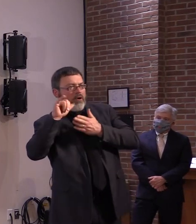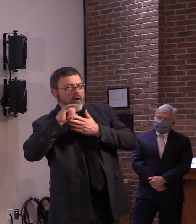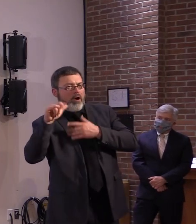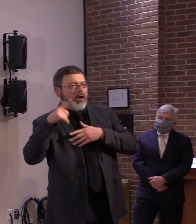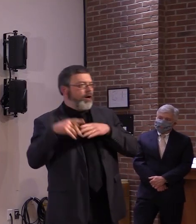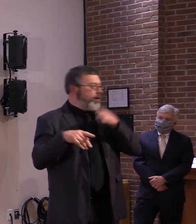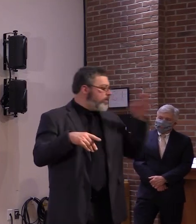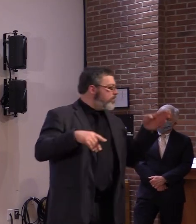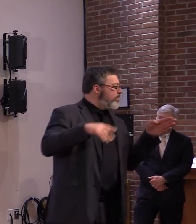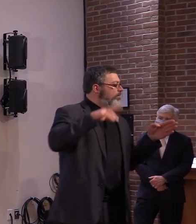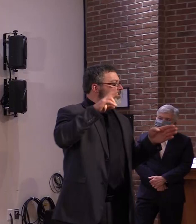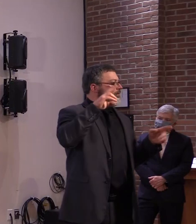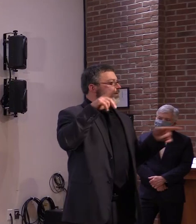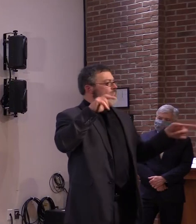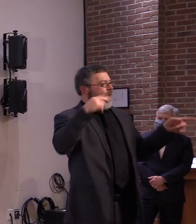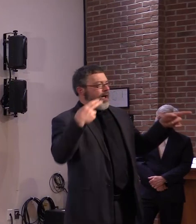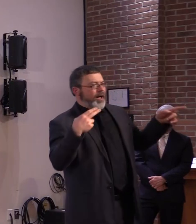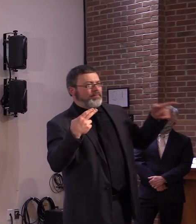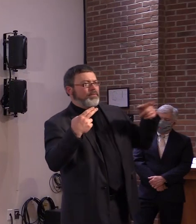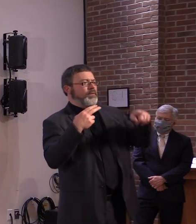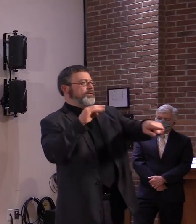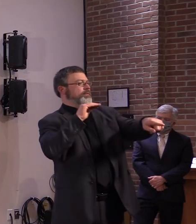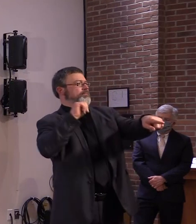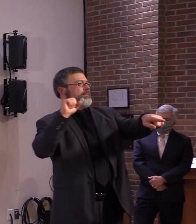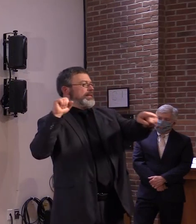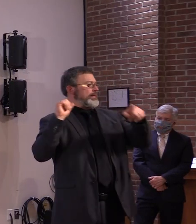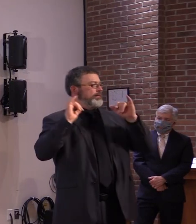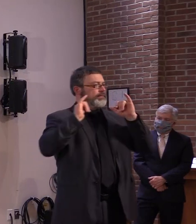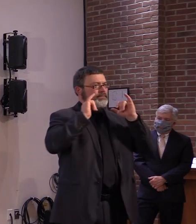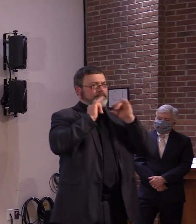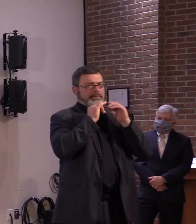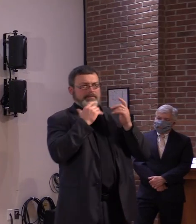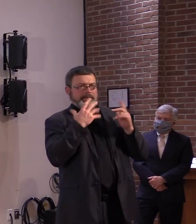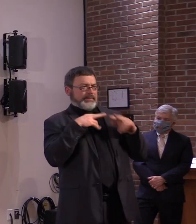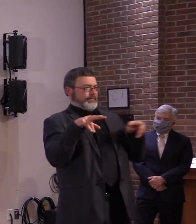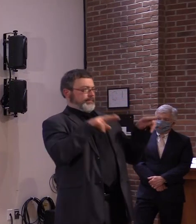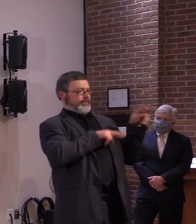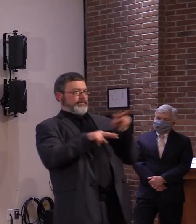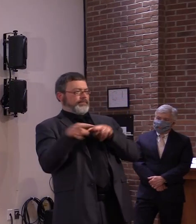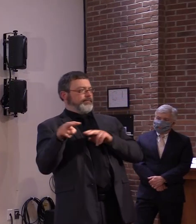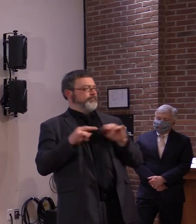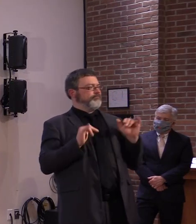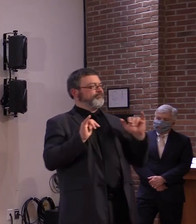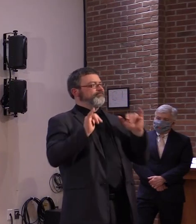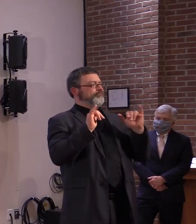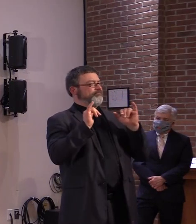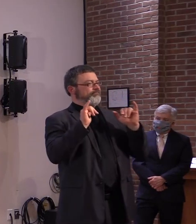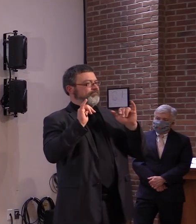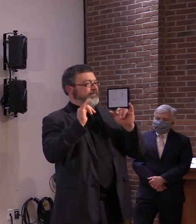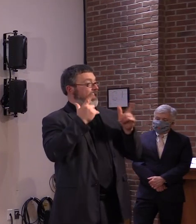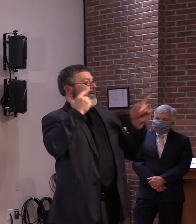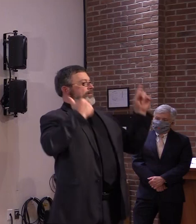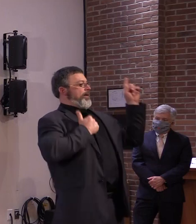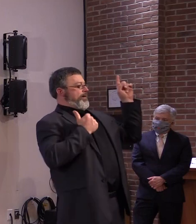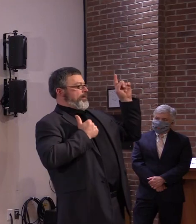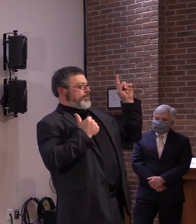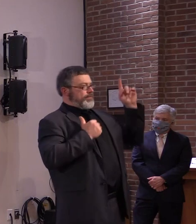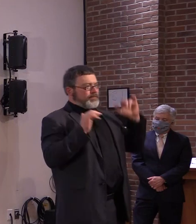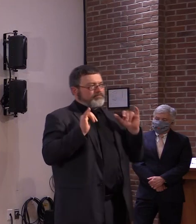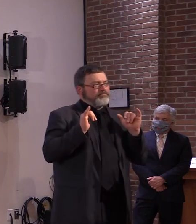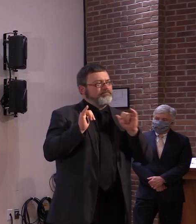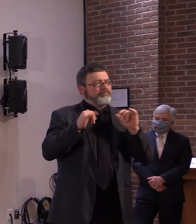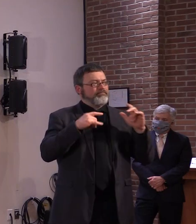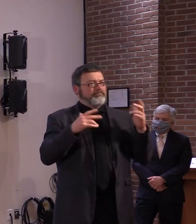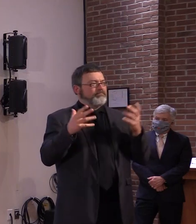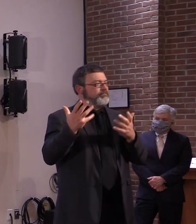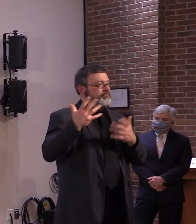in the southern parts of New Hampshire, but also in the northern part. And what I see in Maine as well,